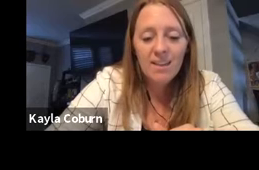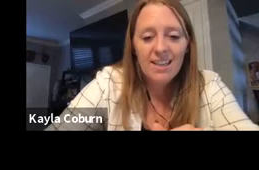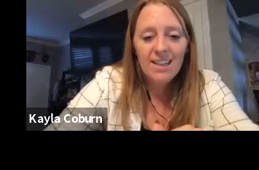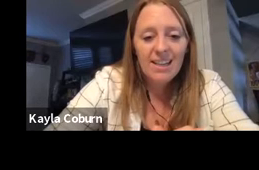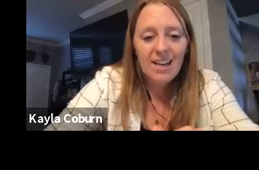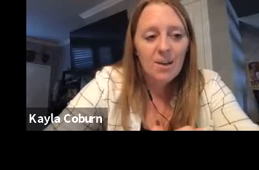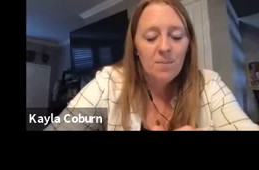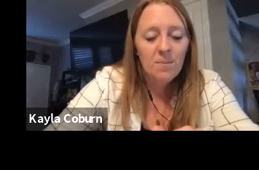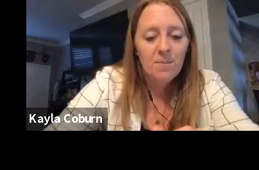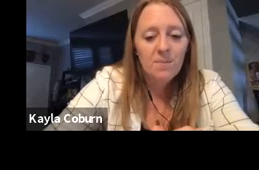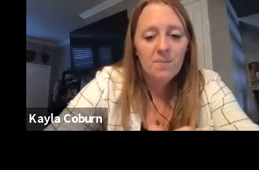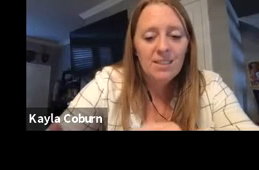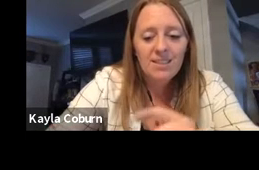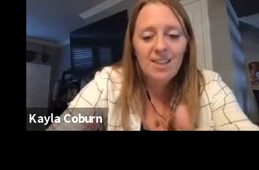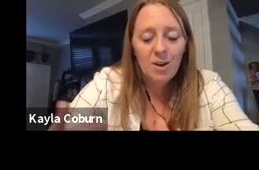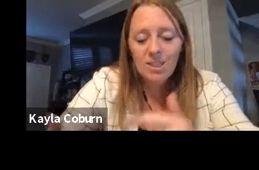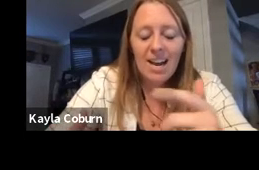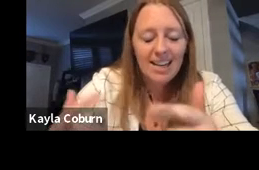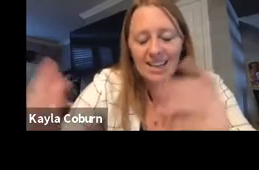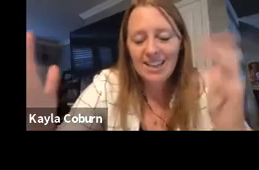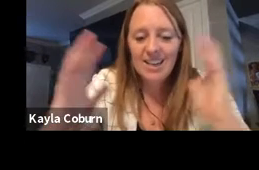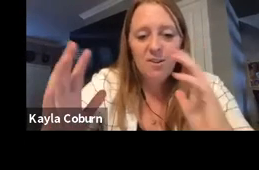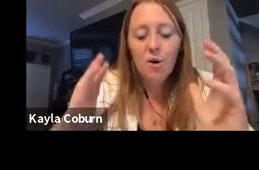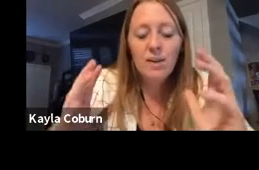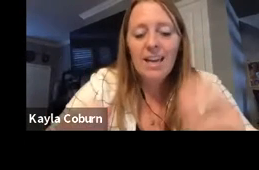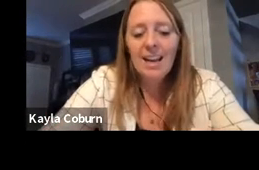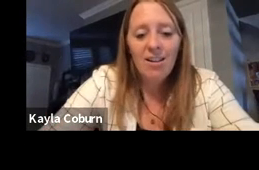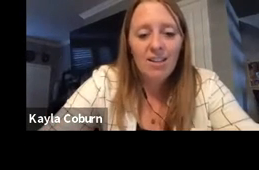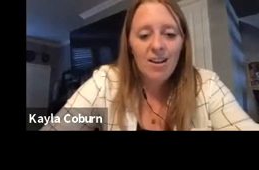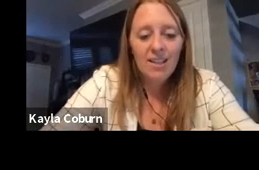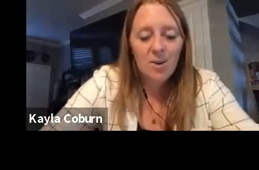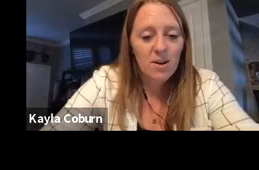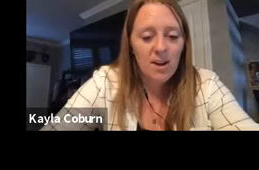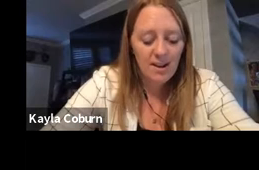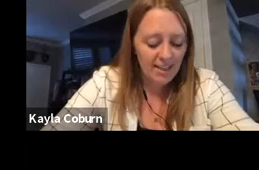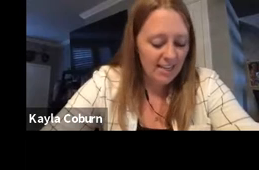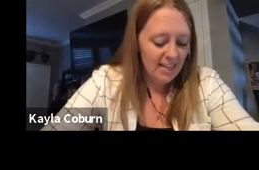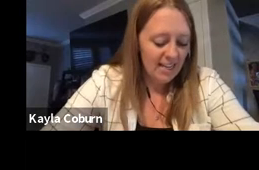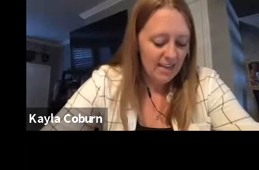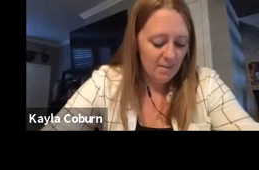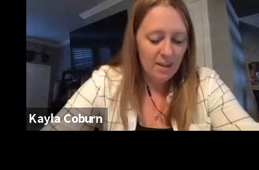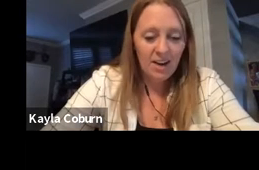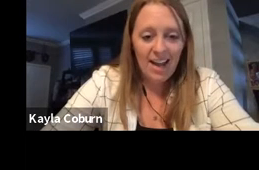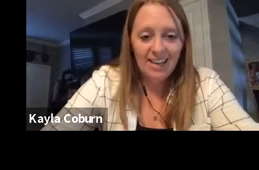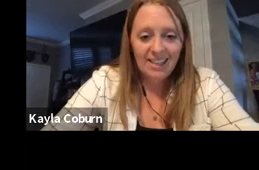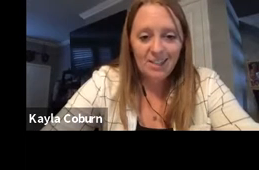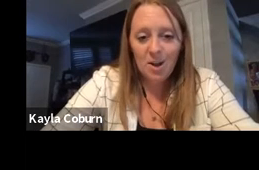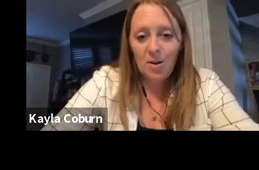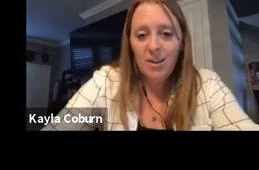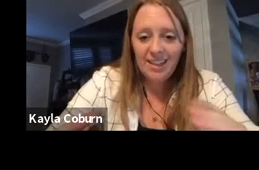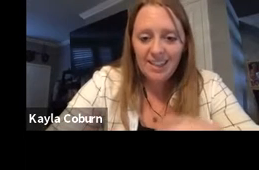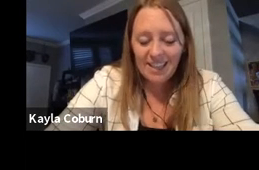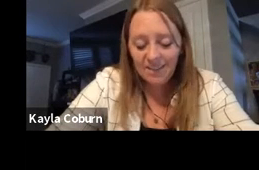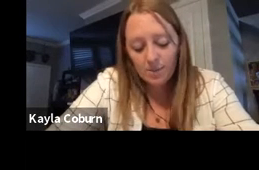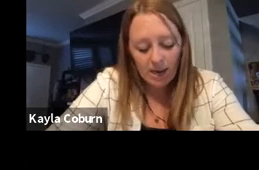time, um, to kind of formulate all that's going on in their head.